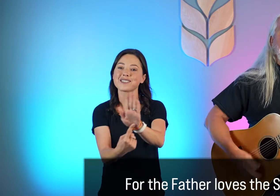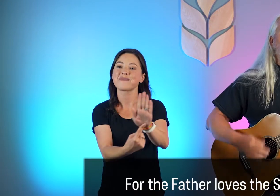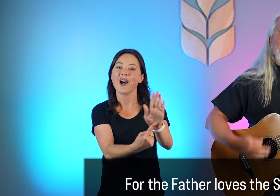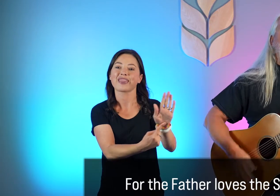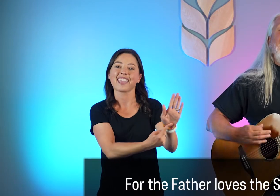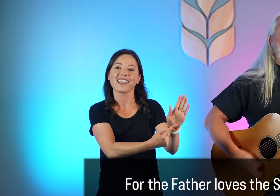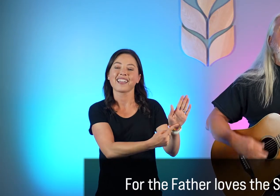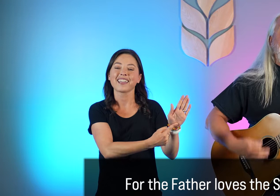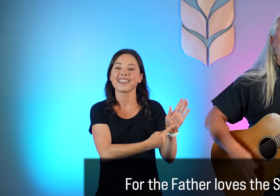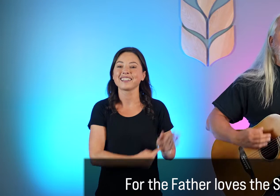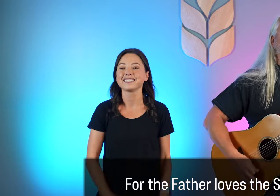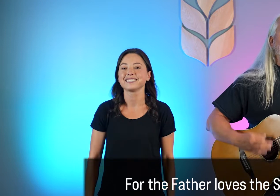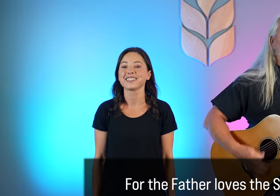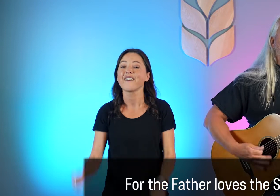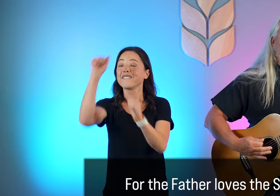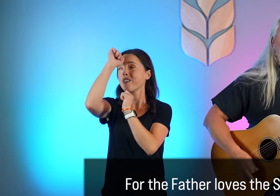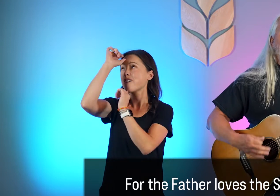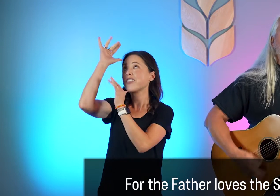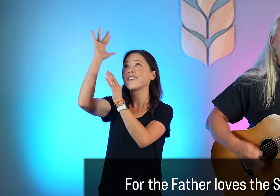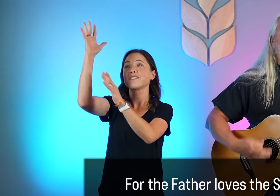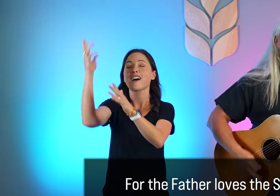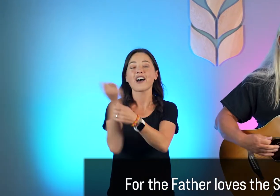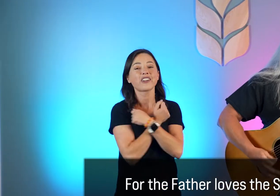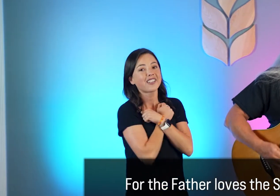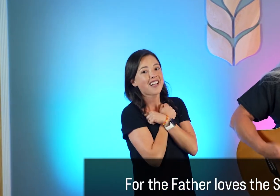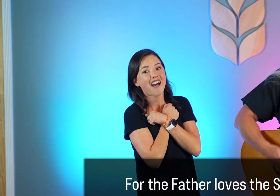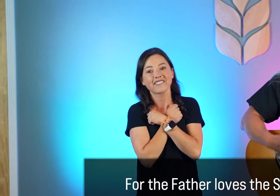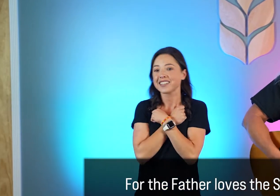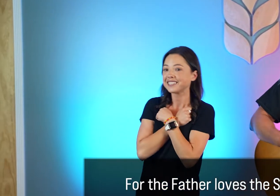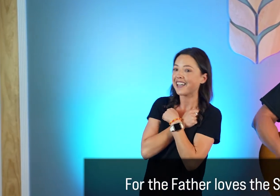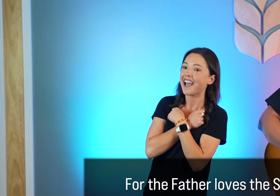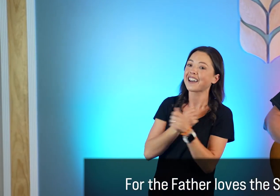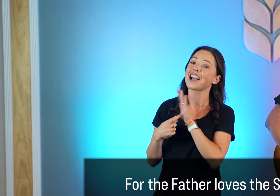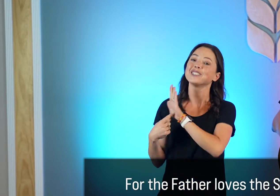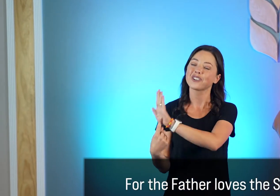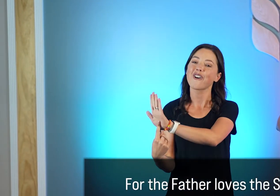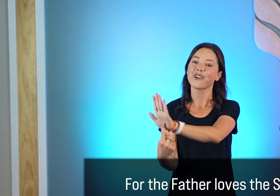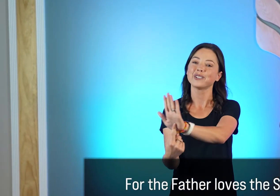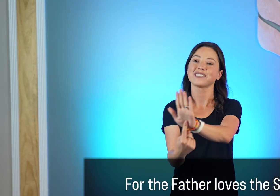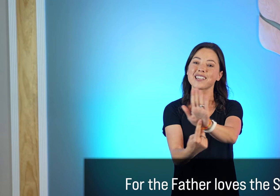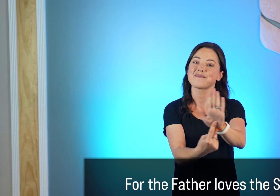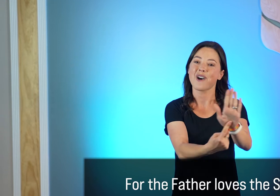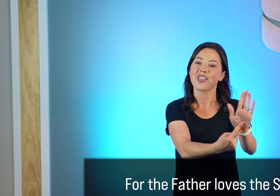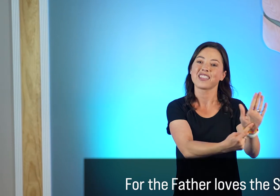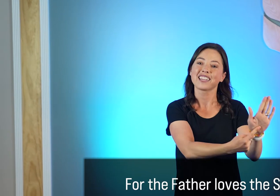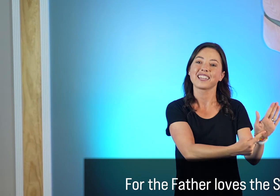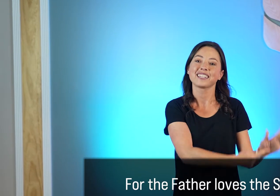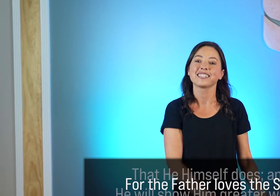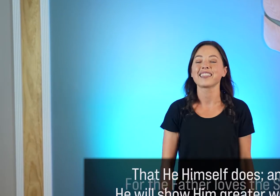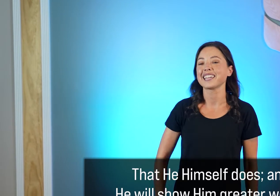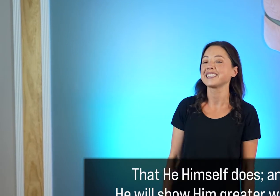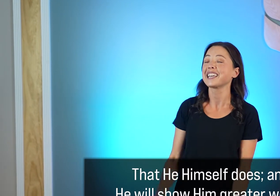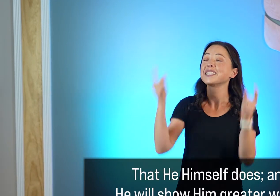shows him all things. For the Father loves the Son and shows him all